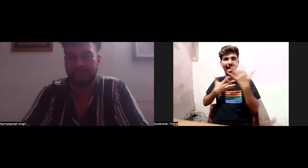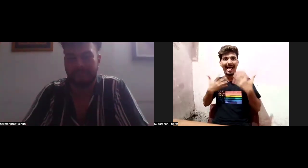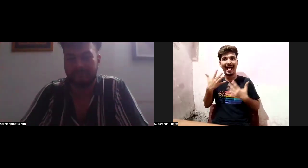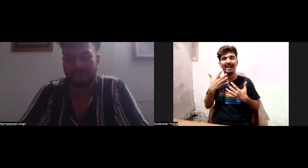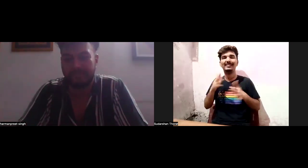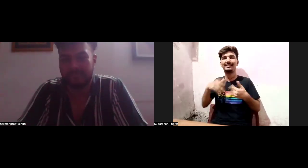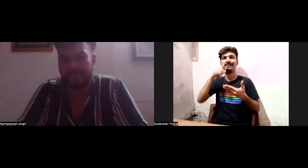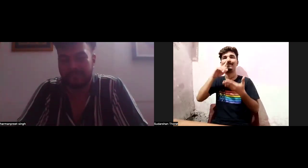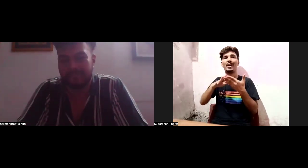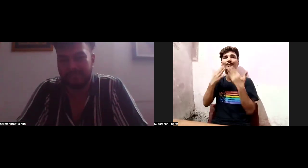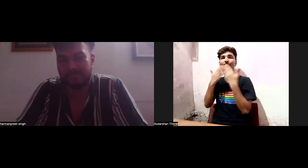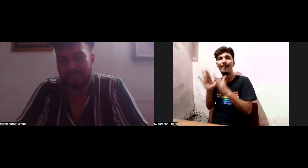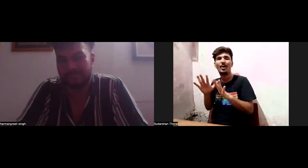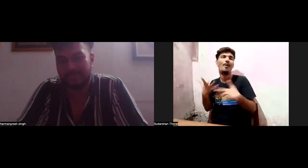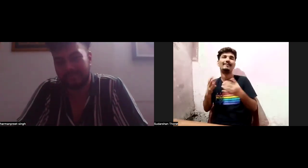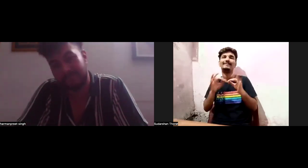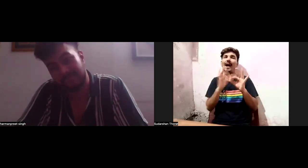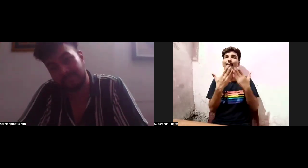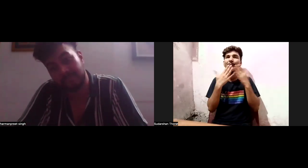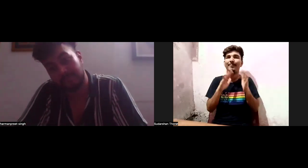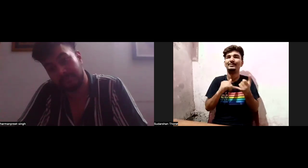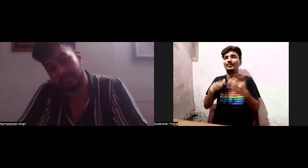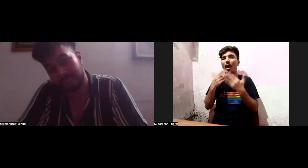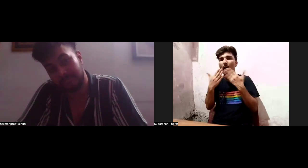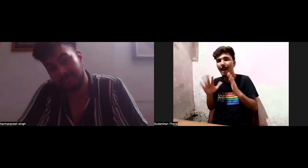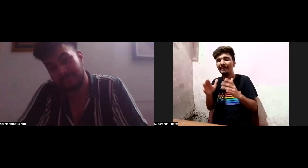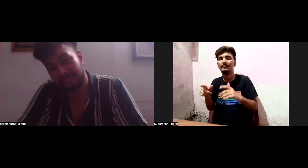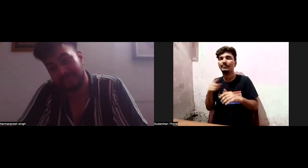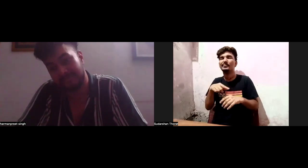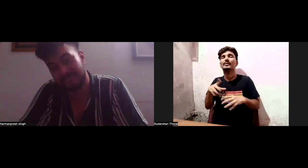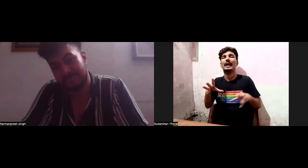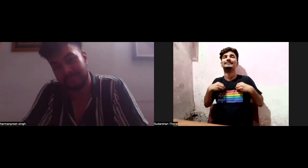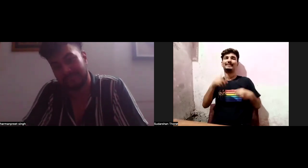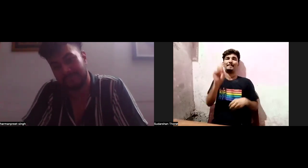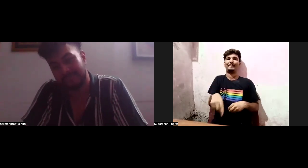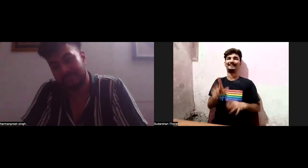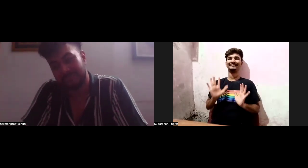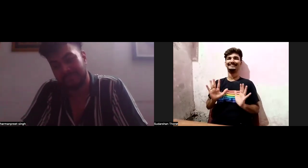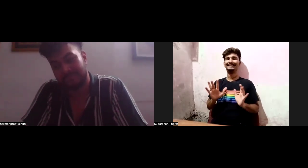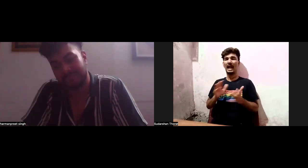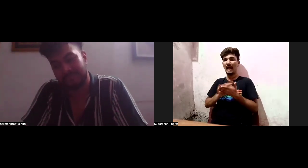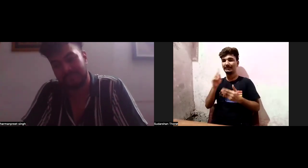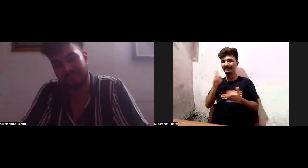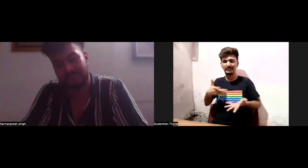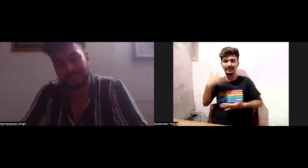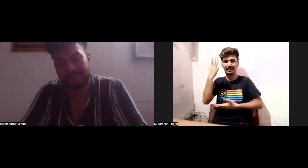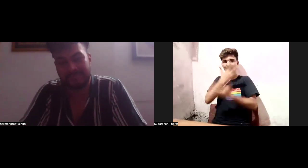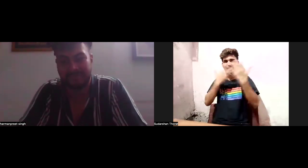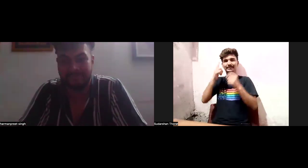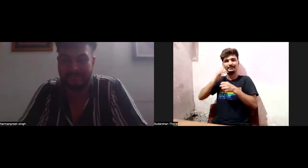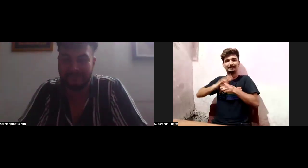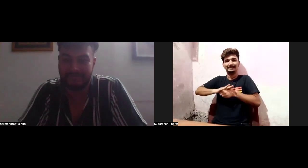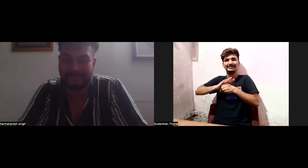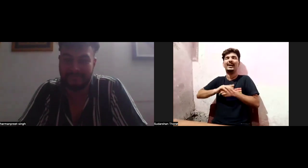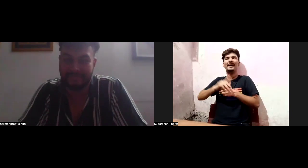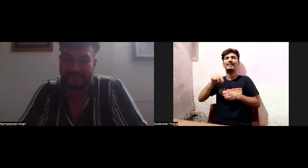people also who really go ahead with their own identity fluidness. So some people do express themselves to